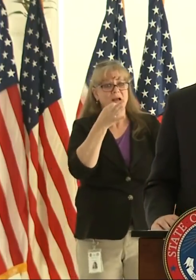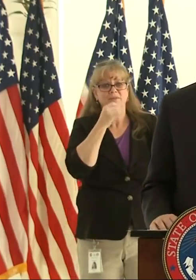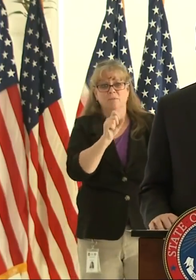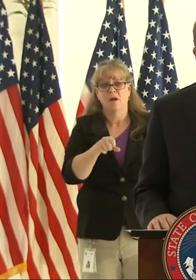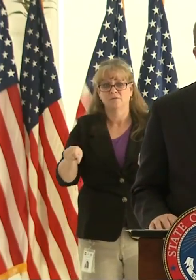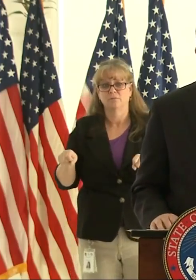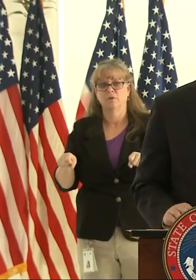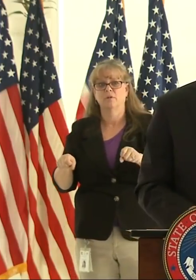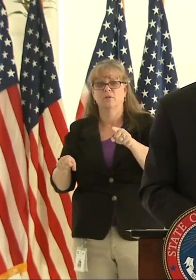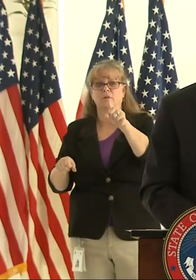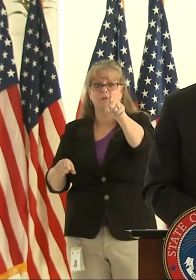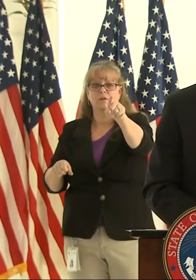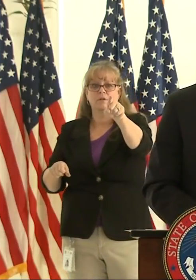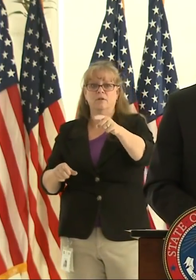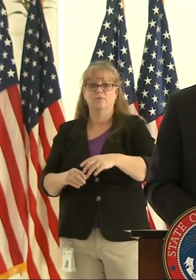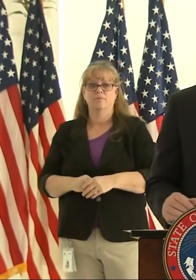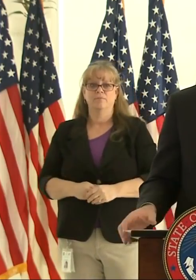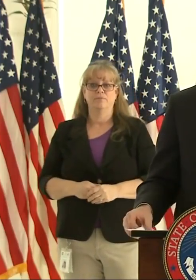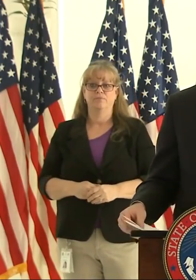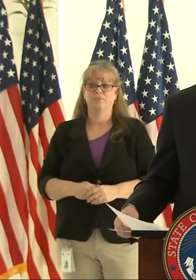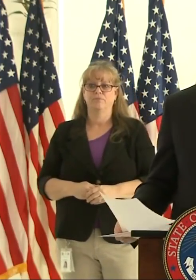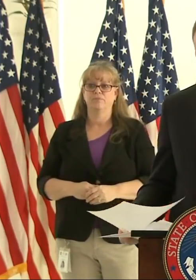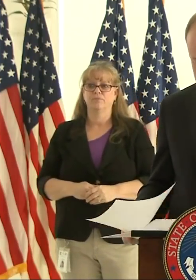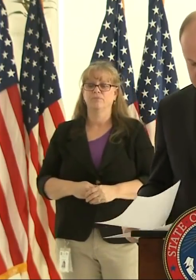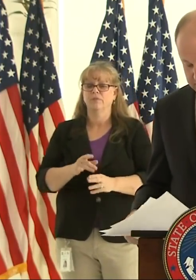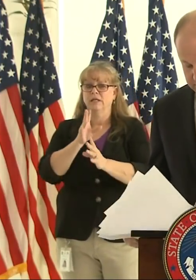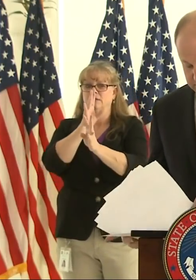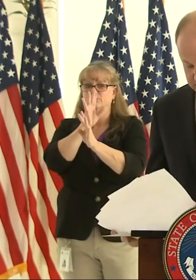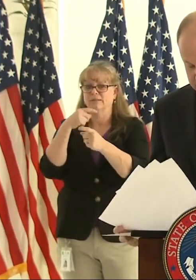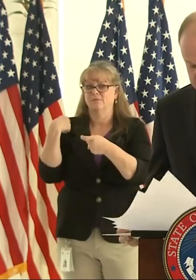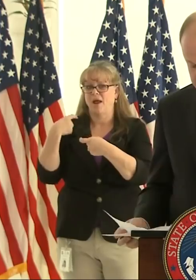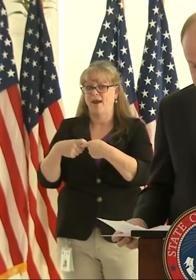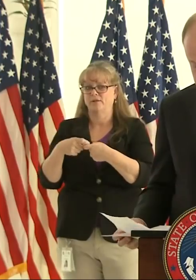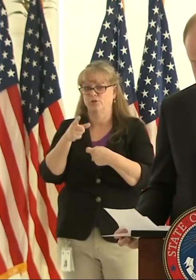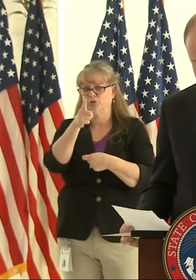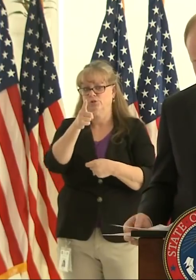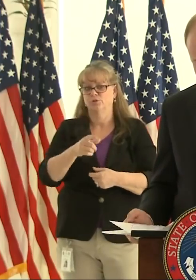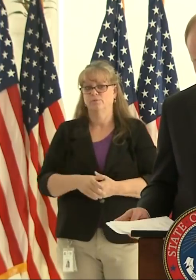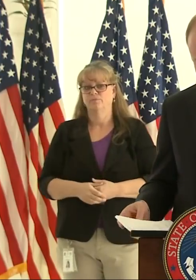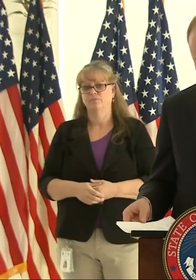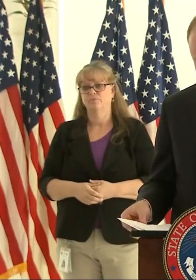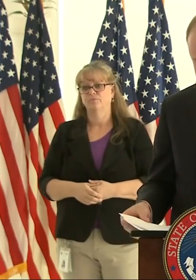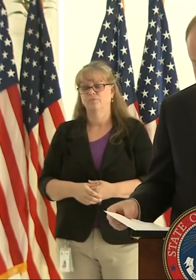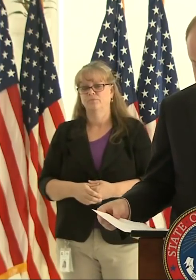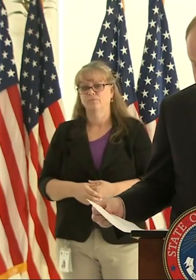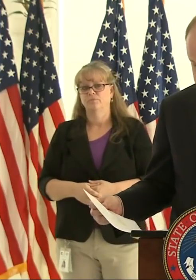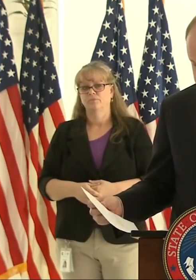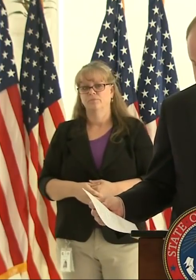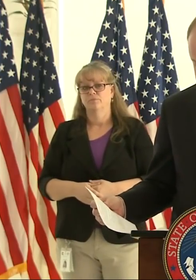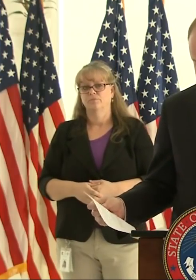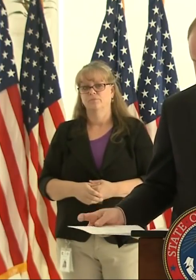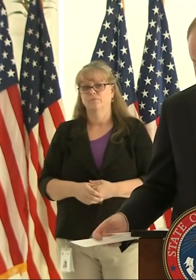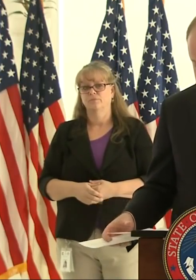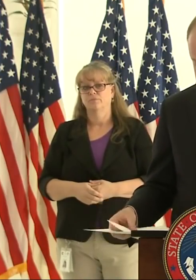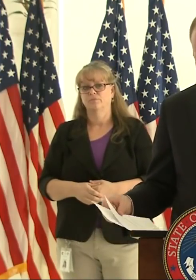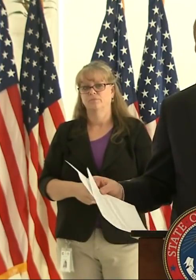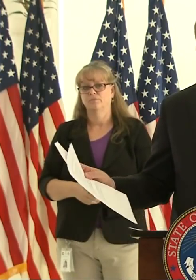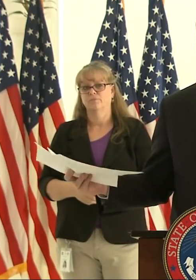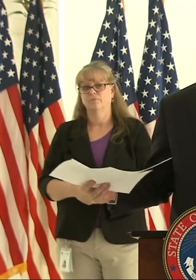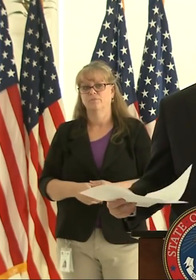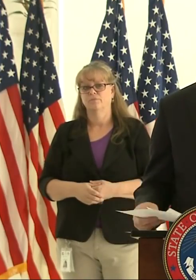Yes. El pasado viernes usted anunció la creación de un grupo de trabajo para corregir las